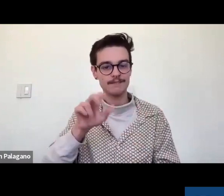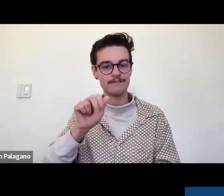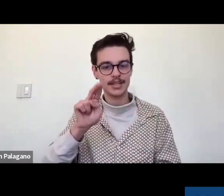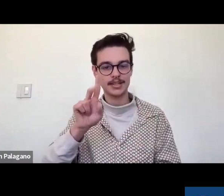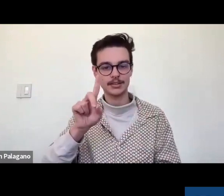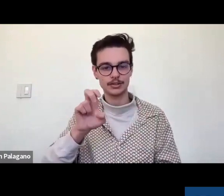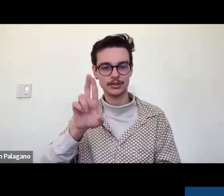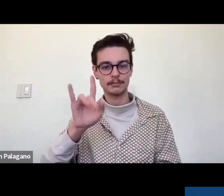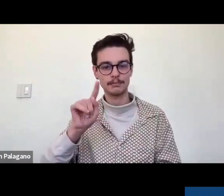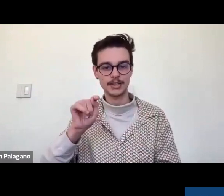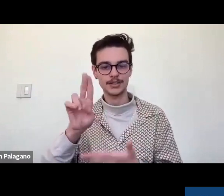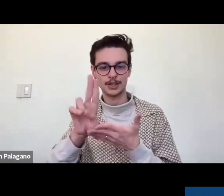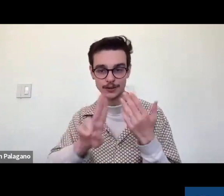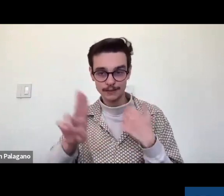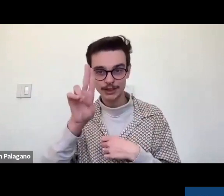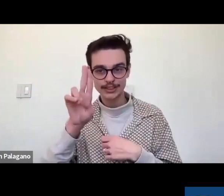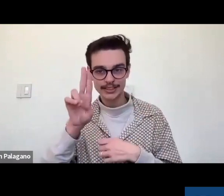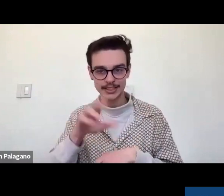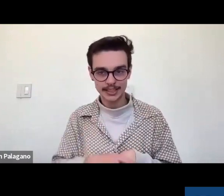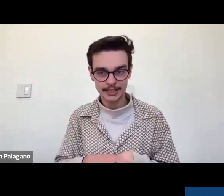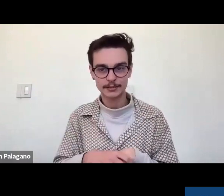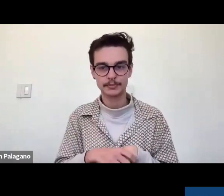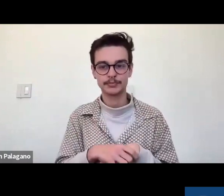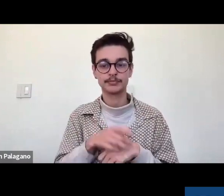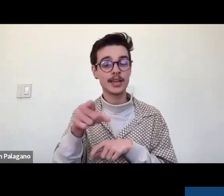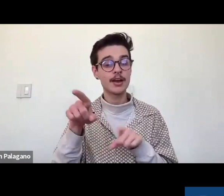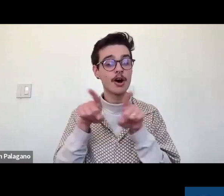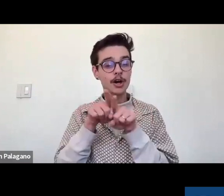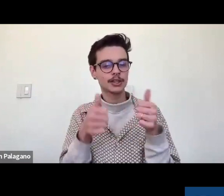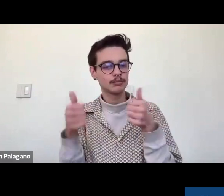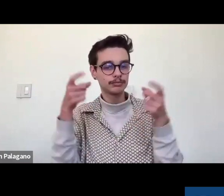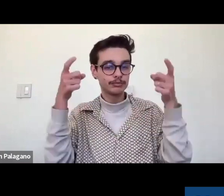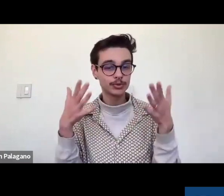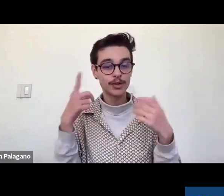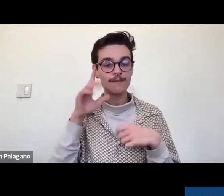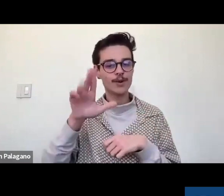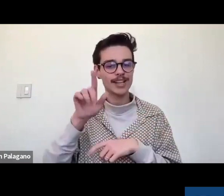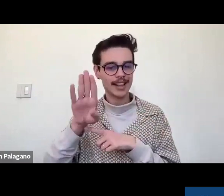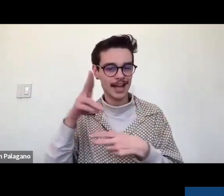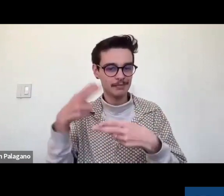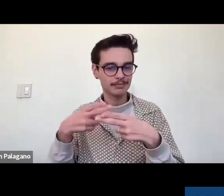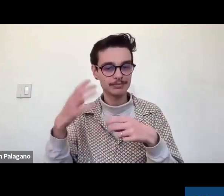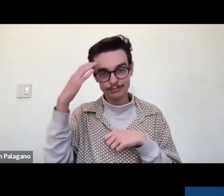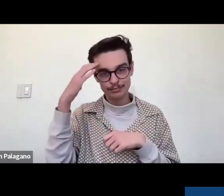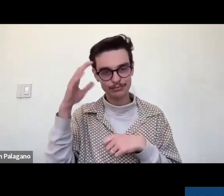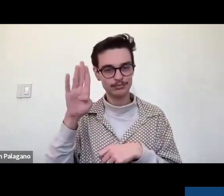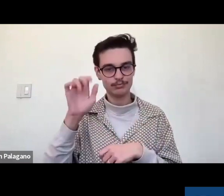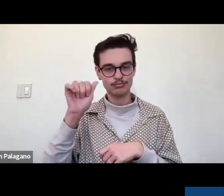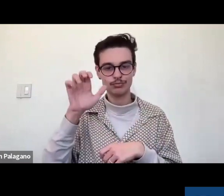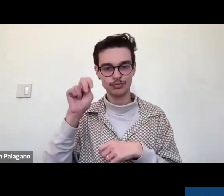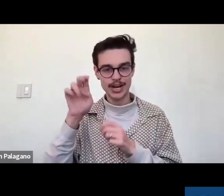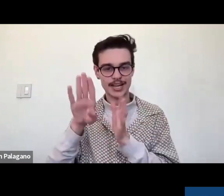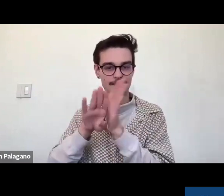of Psychology and Human Development at Vanderbilt University, where he also directs the